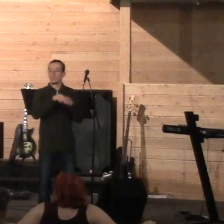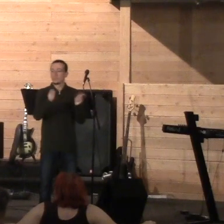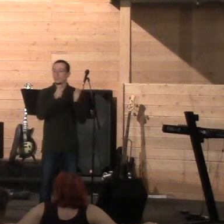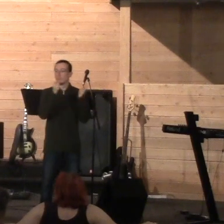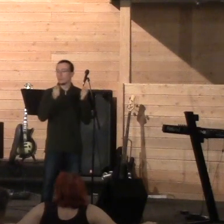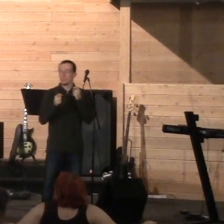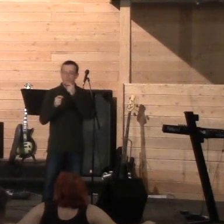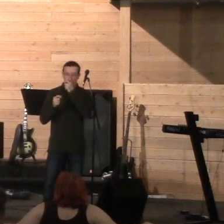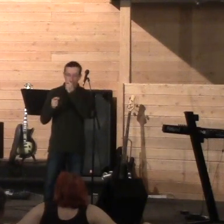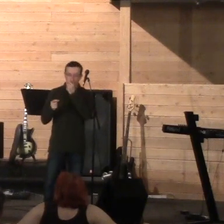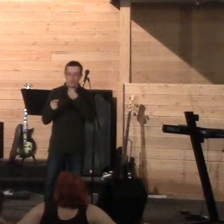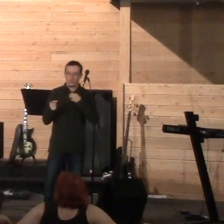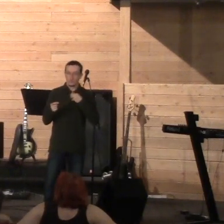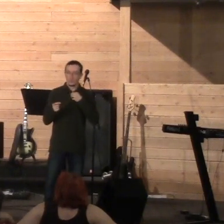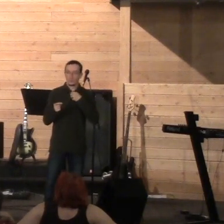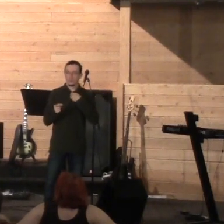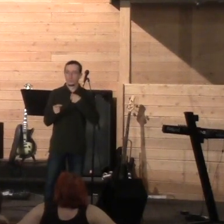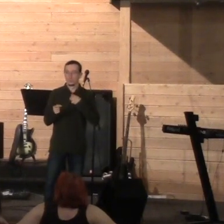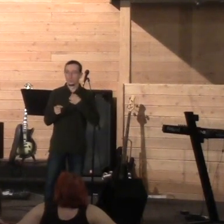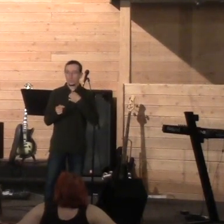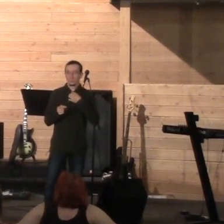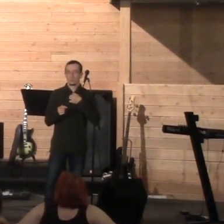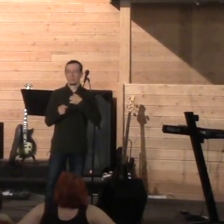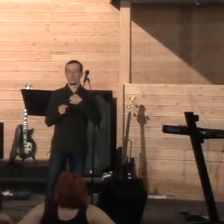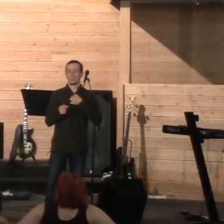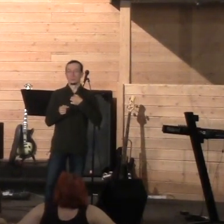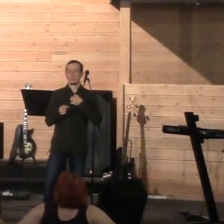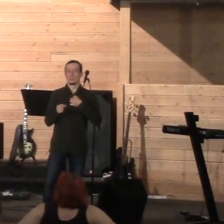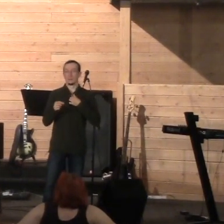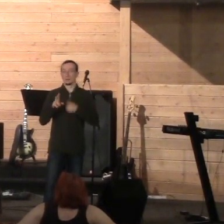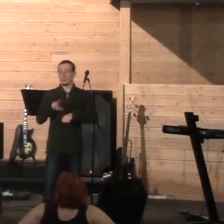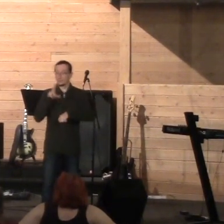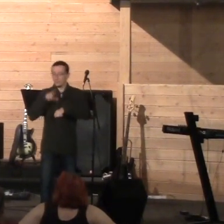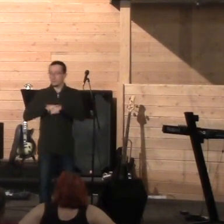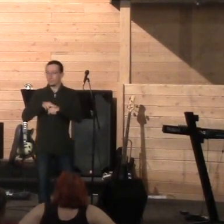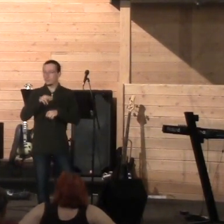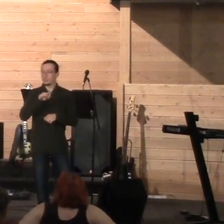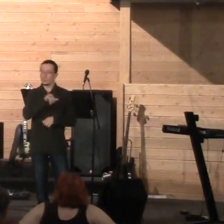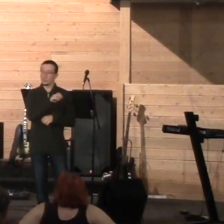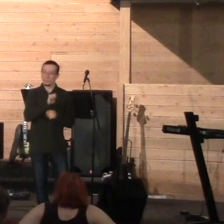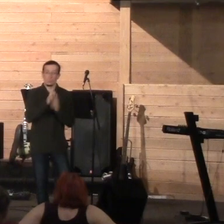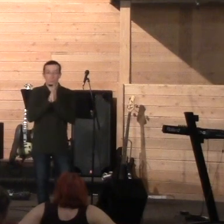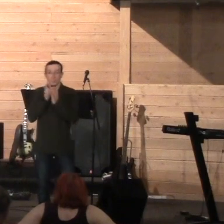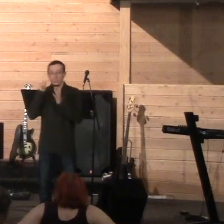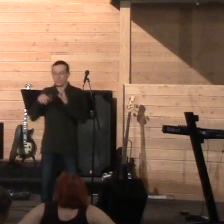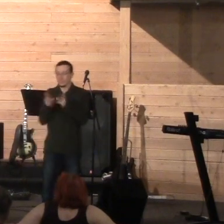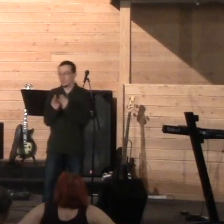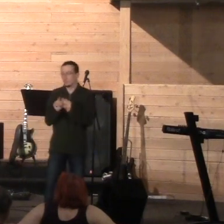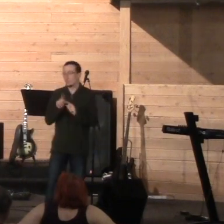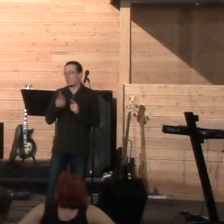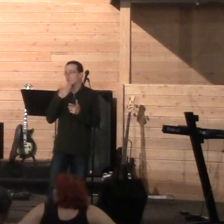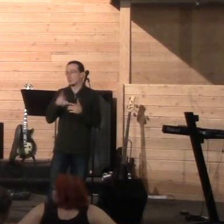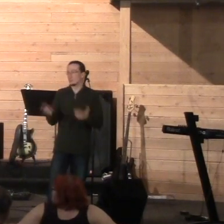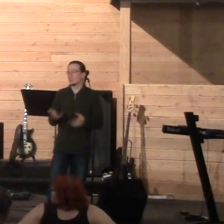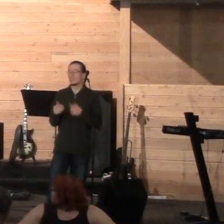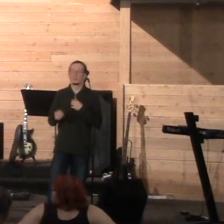is covering this service with prayer. It's good to be here, though. It's good to be here. My wife